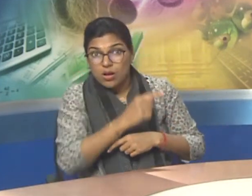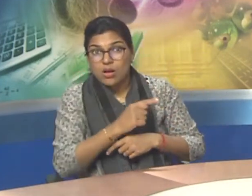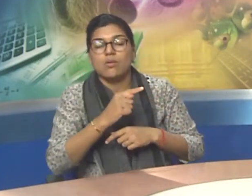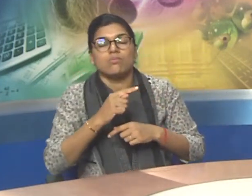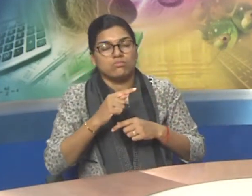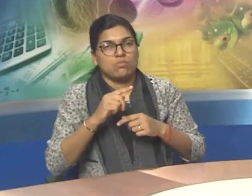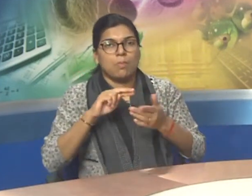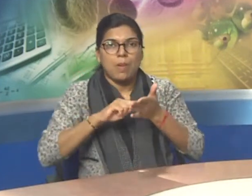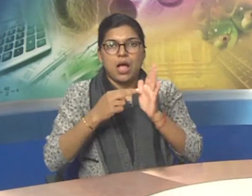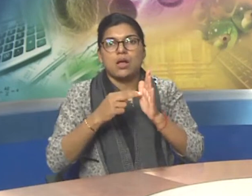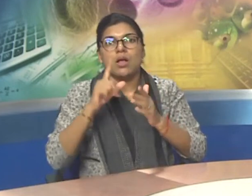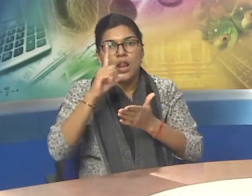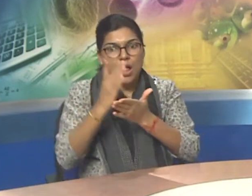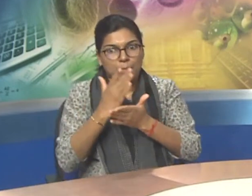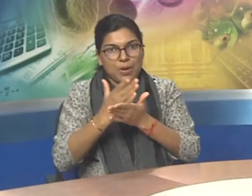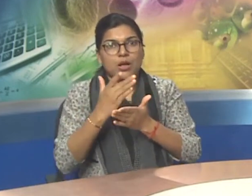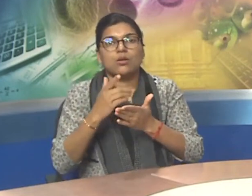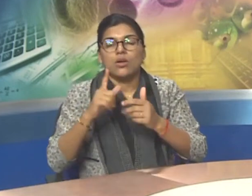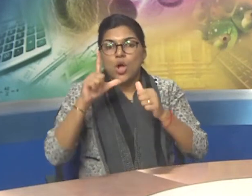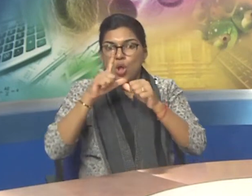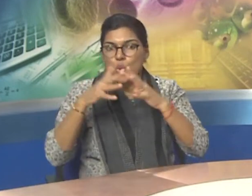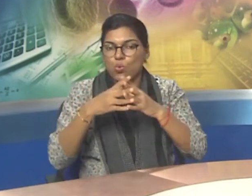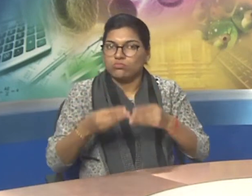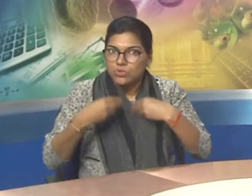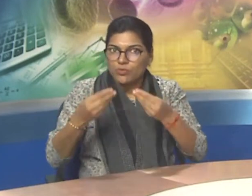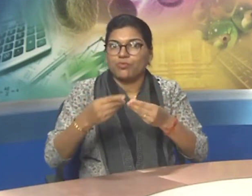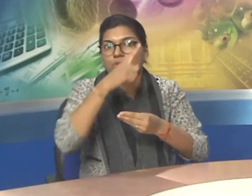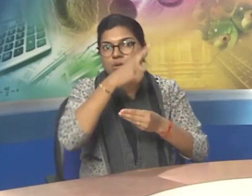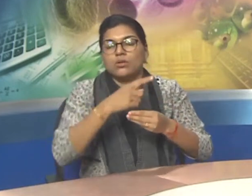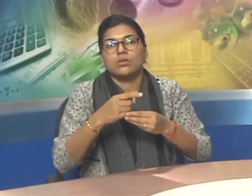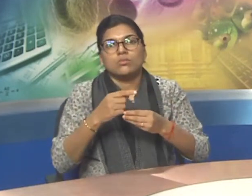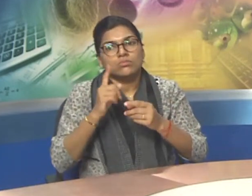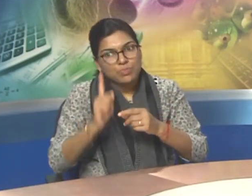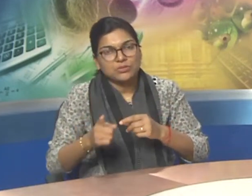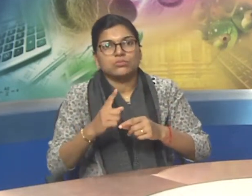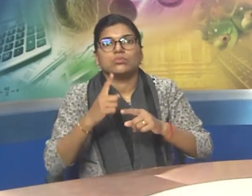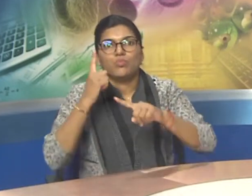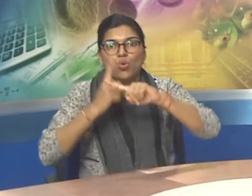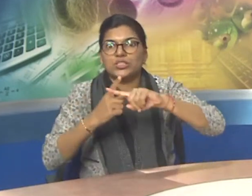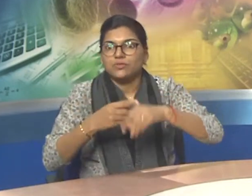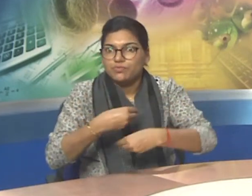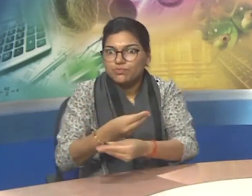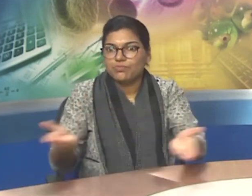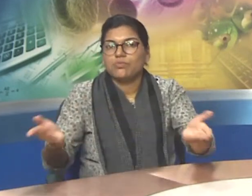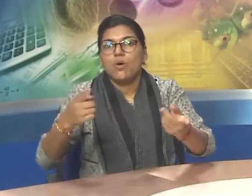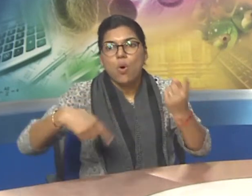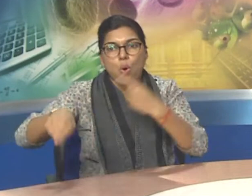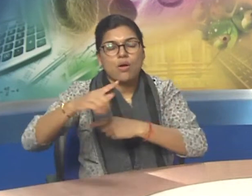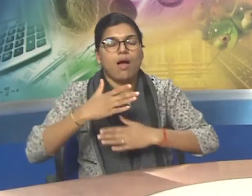which corner. So all such queries, so that the library staff can easily resolve the queries of the